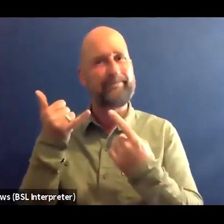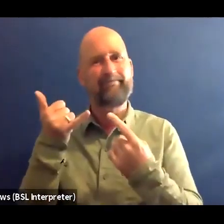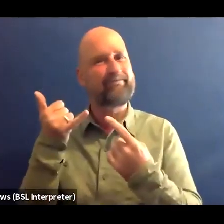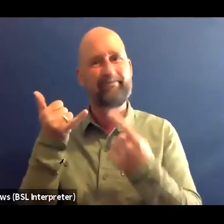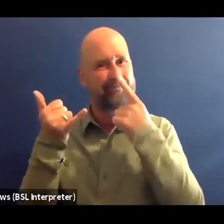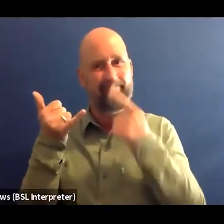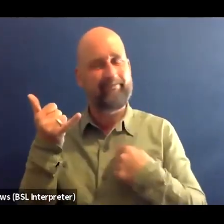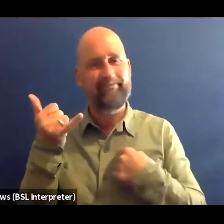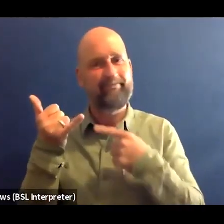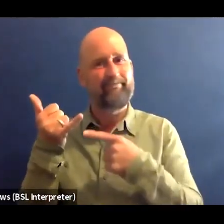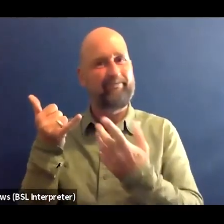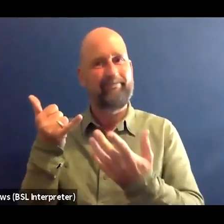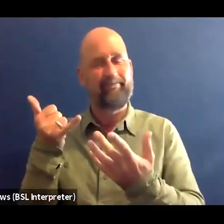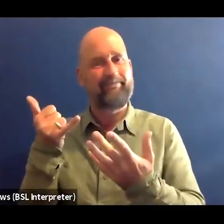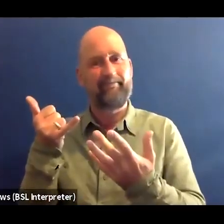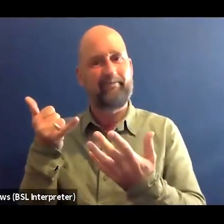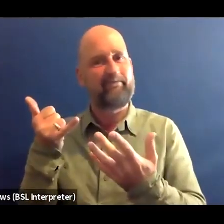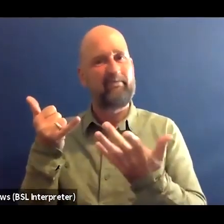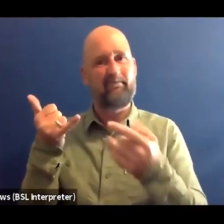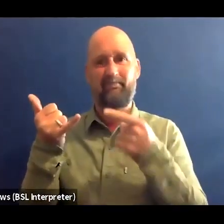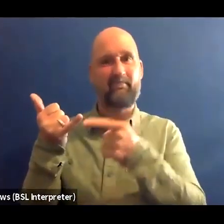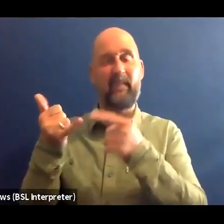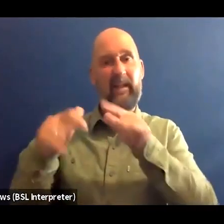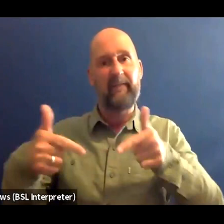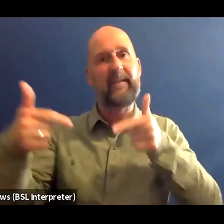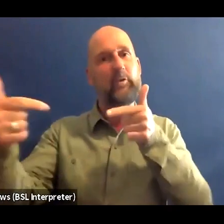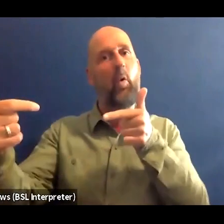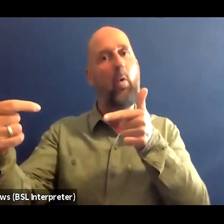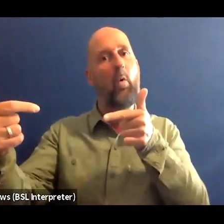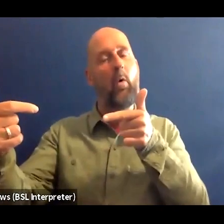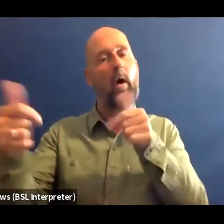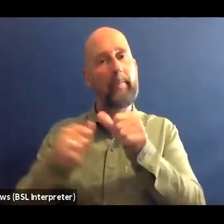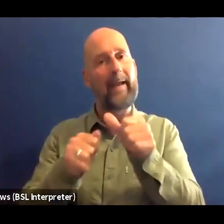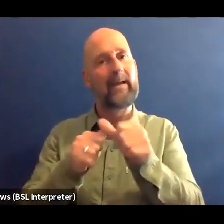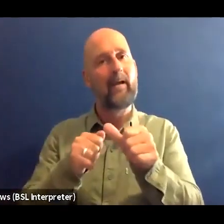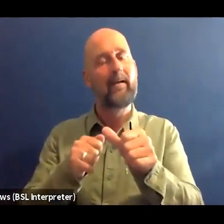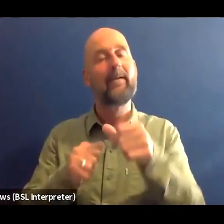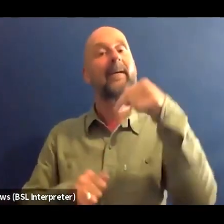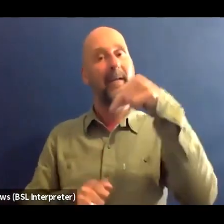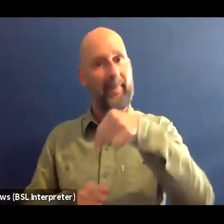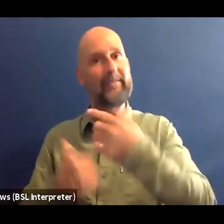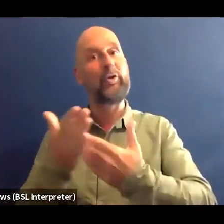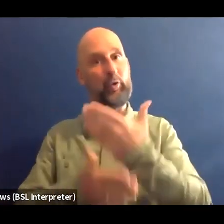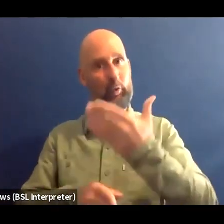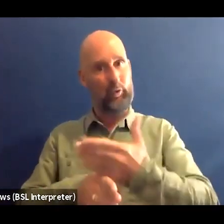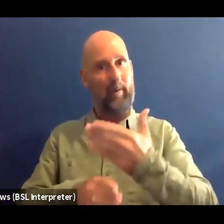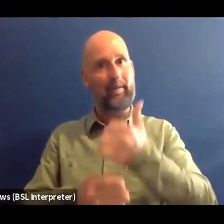to, be using video call. Obviously, I've started this job right now